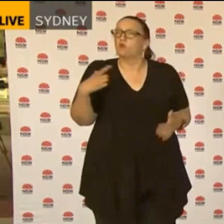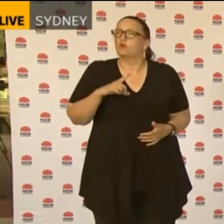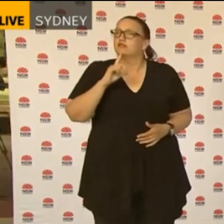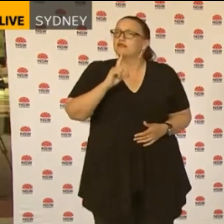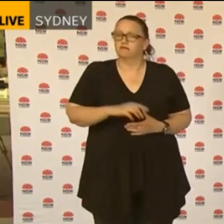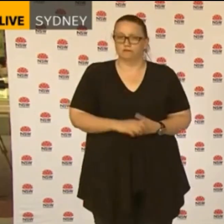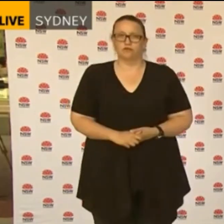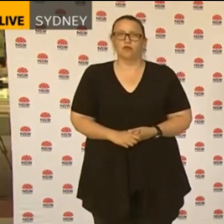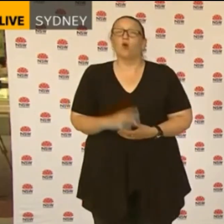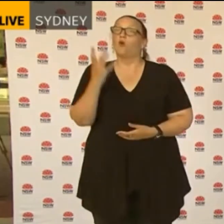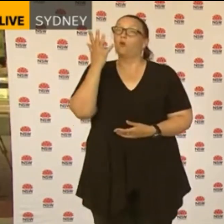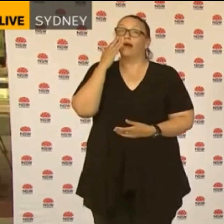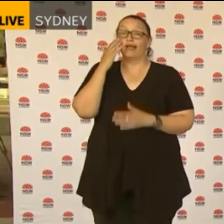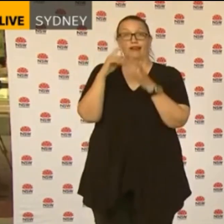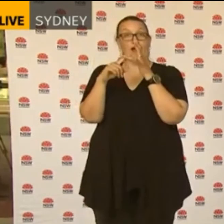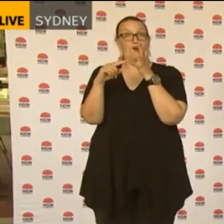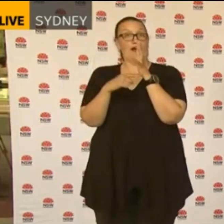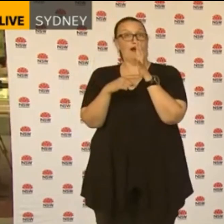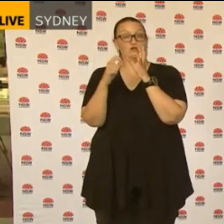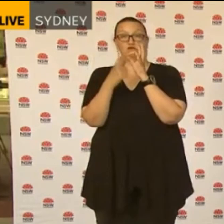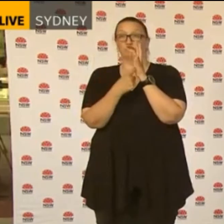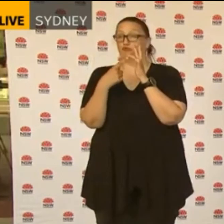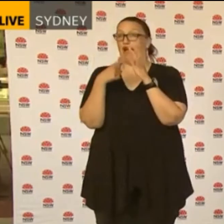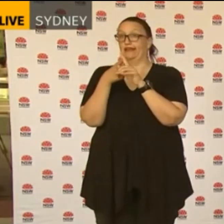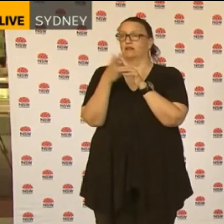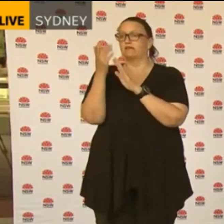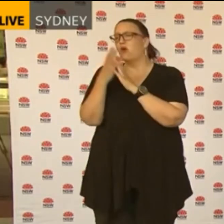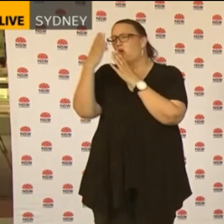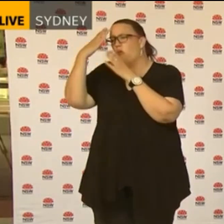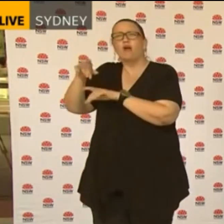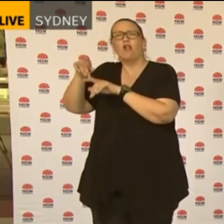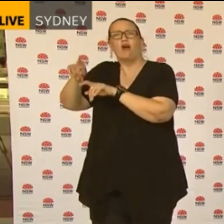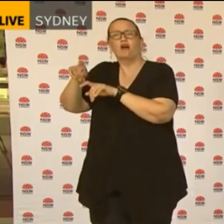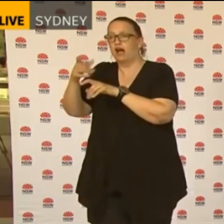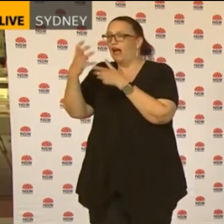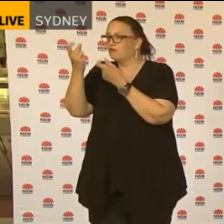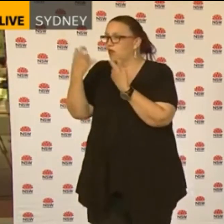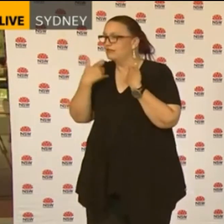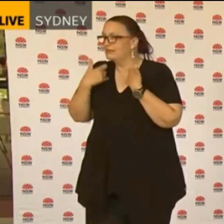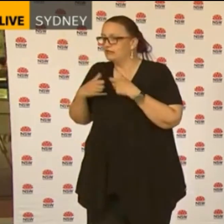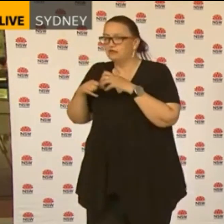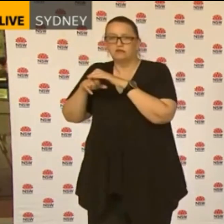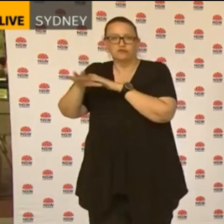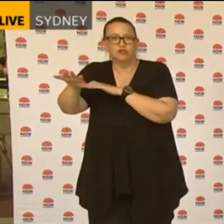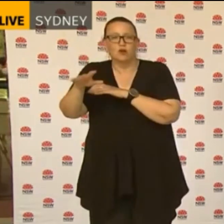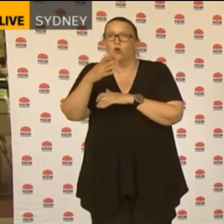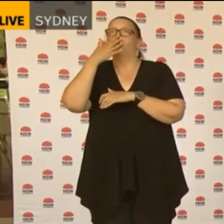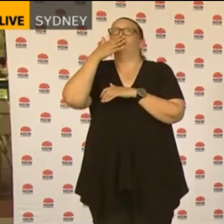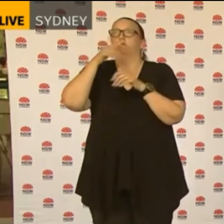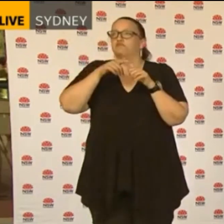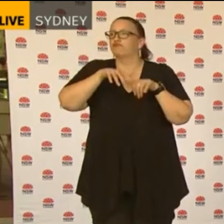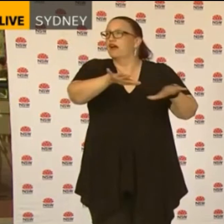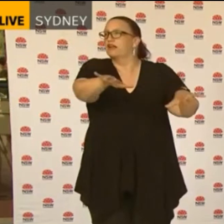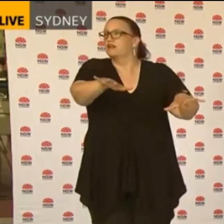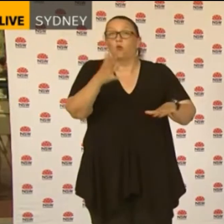use the word when because it would be unrealistic for us to suggest we're not going to have another outbreak before the end of the pandemic. And what